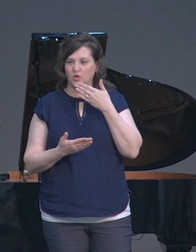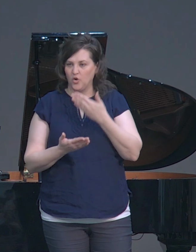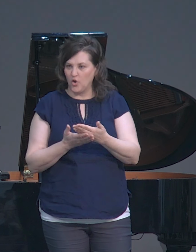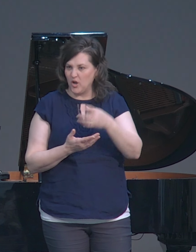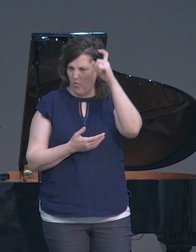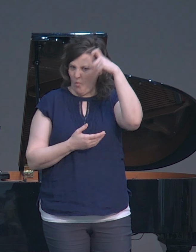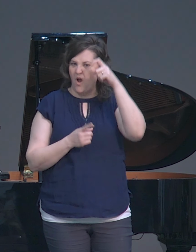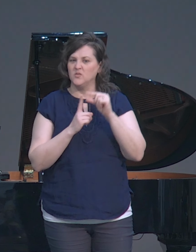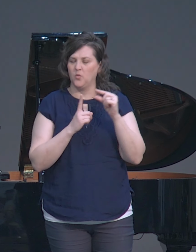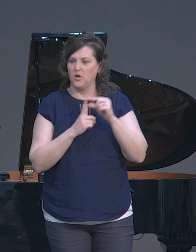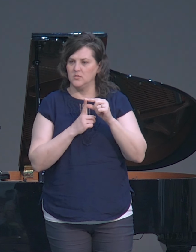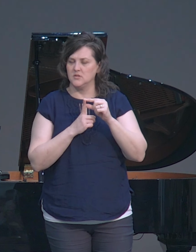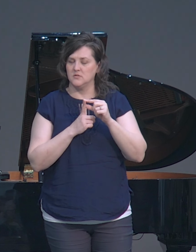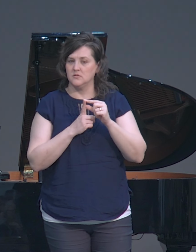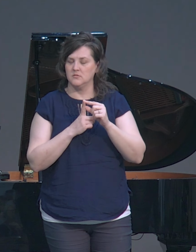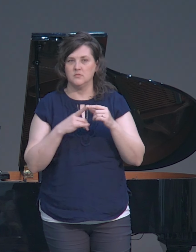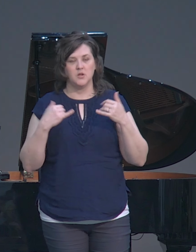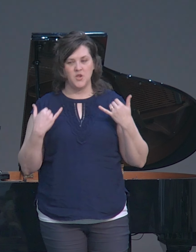What's the takeaway from today?